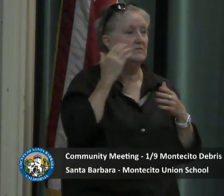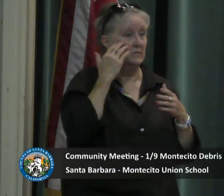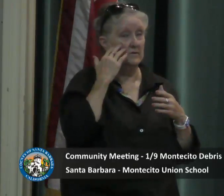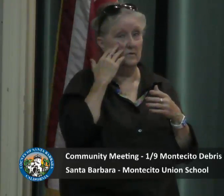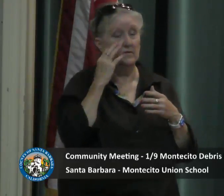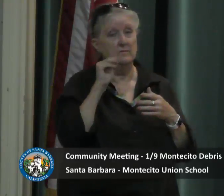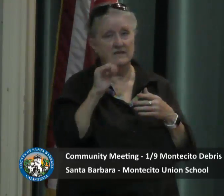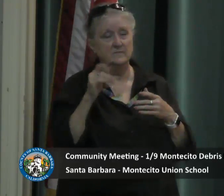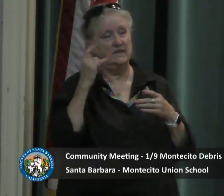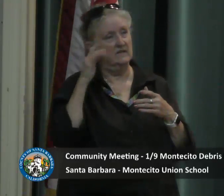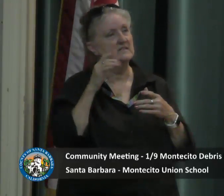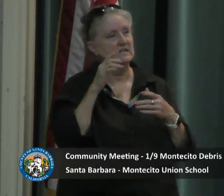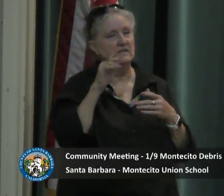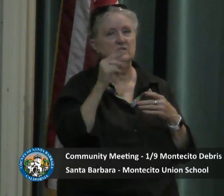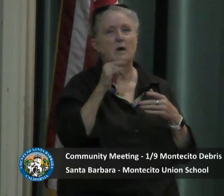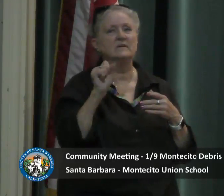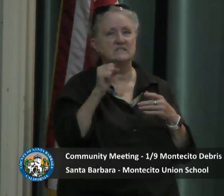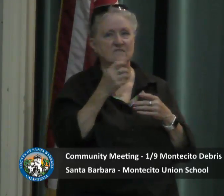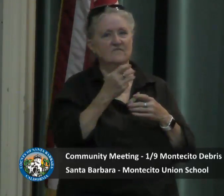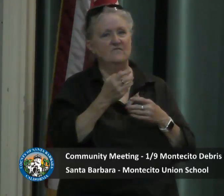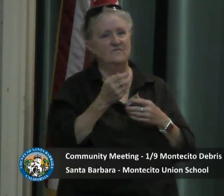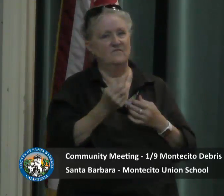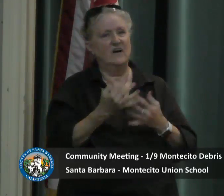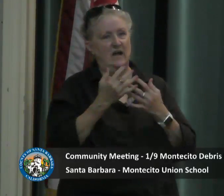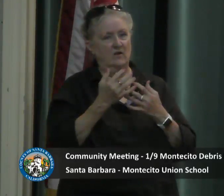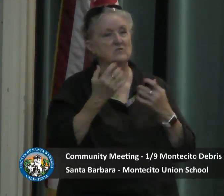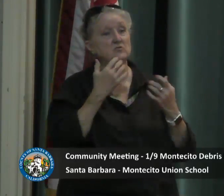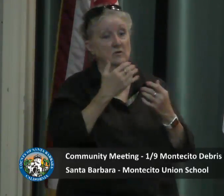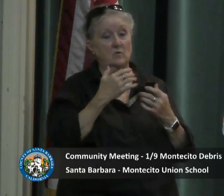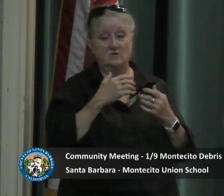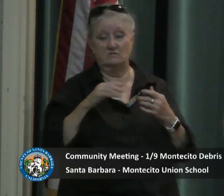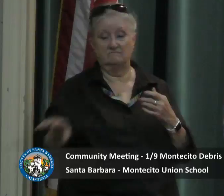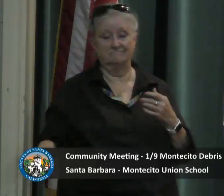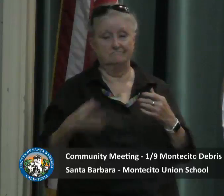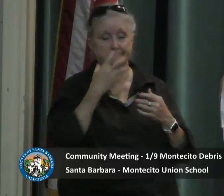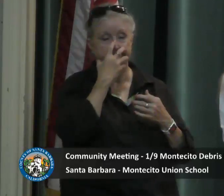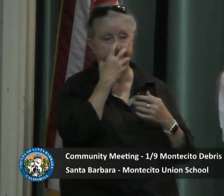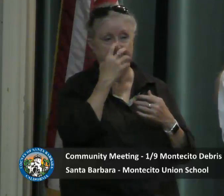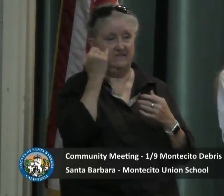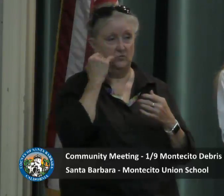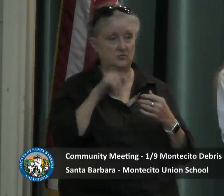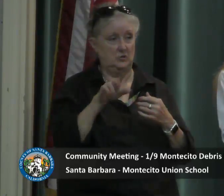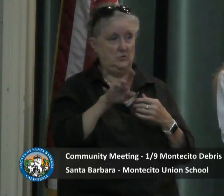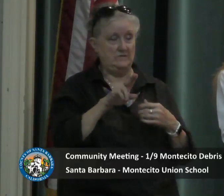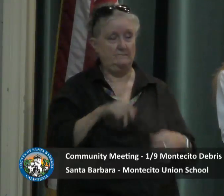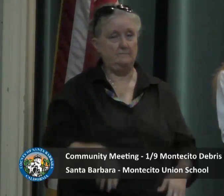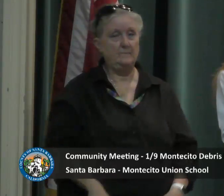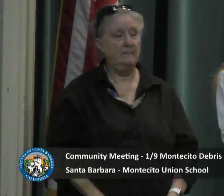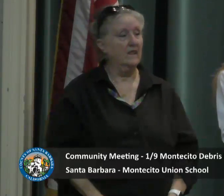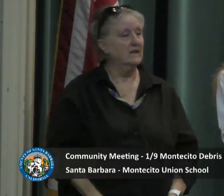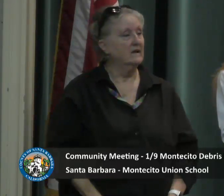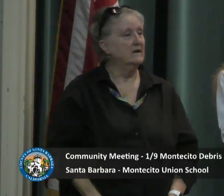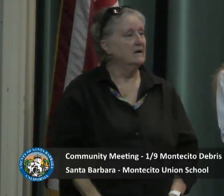of the Thomas fire. So now's a good time to get your mask out if you're one of those people that should be wearing one.